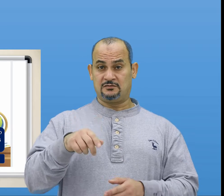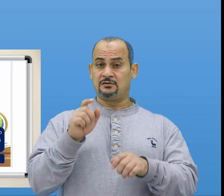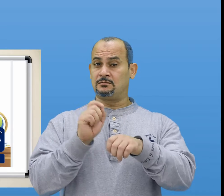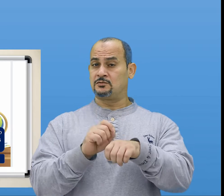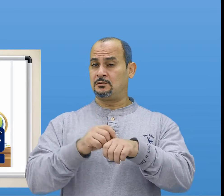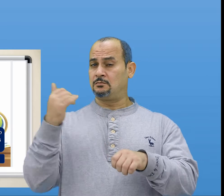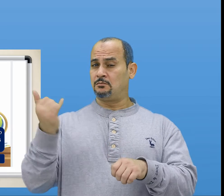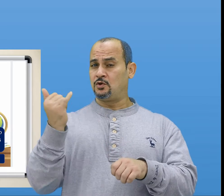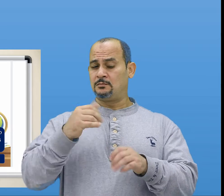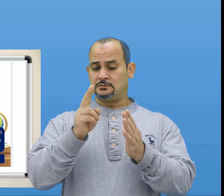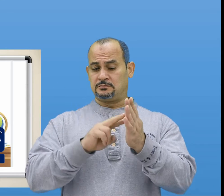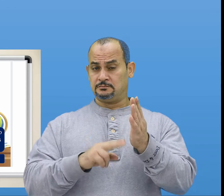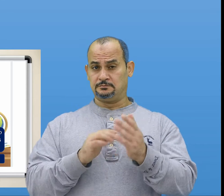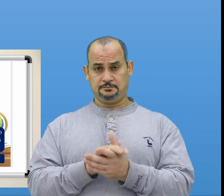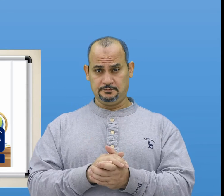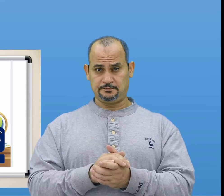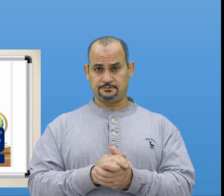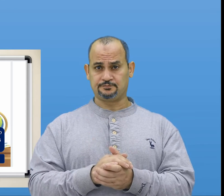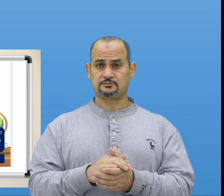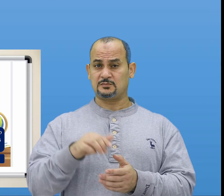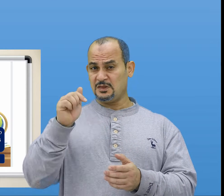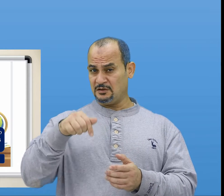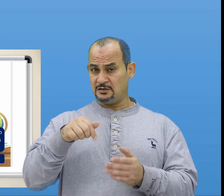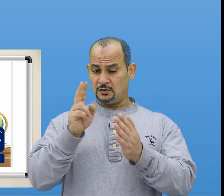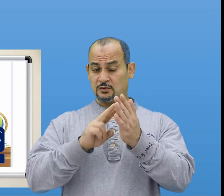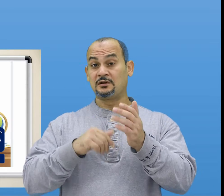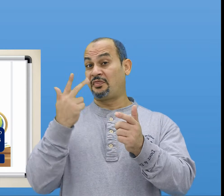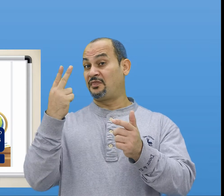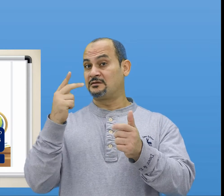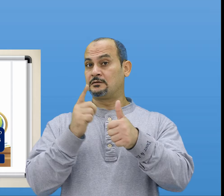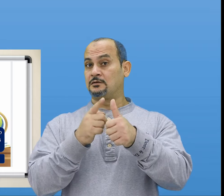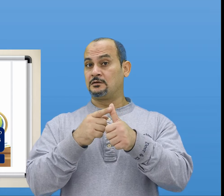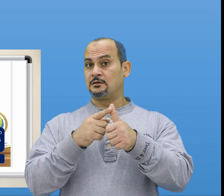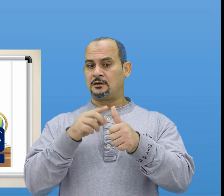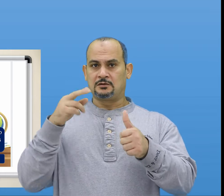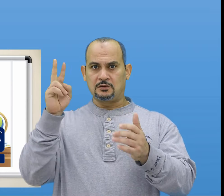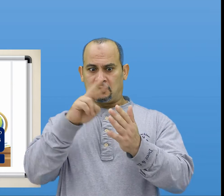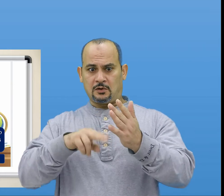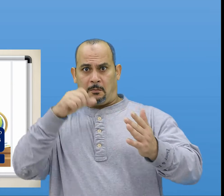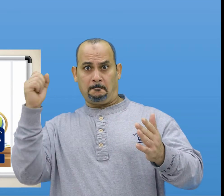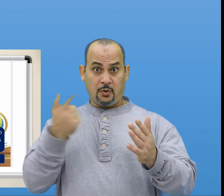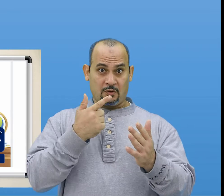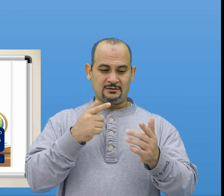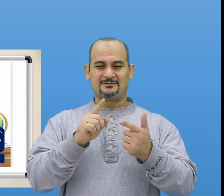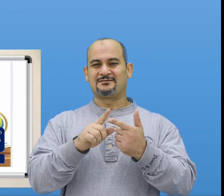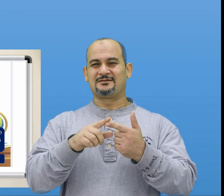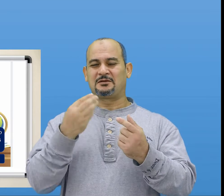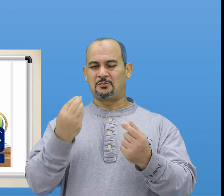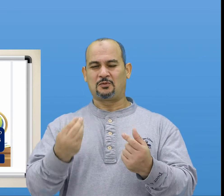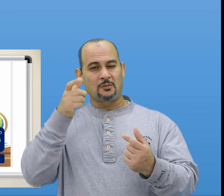original Aborigines, the native Australians, use it as a weapon to hunt down animals. For example, they hunt